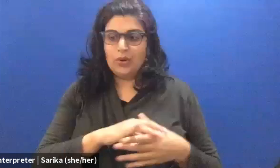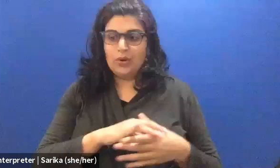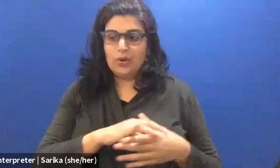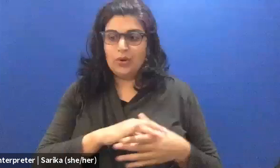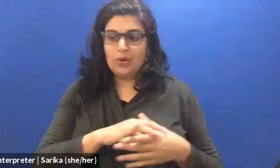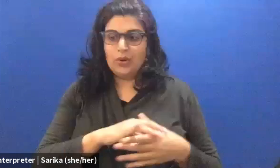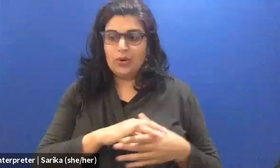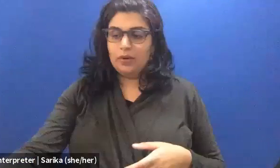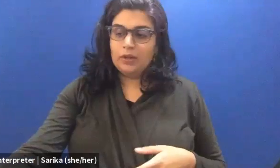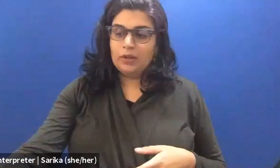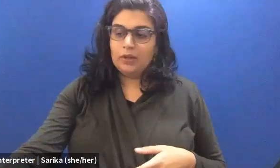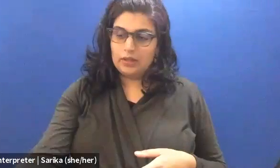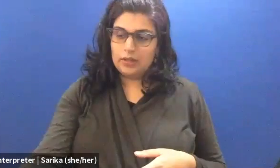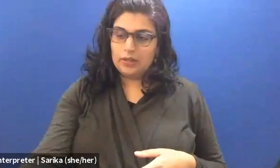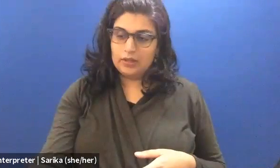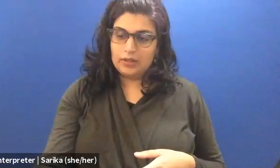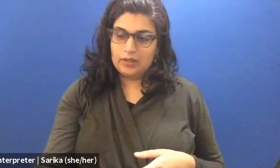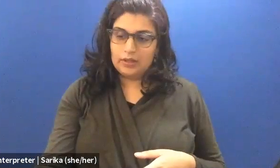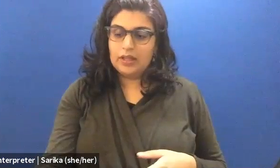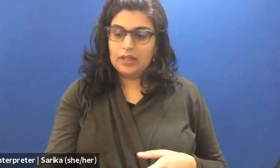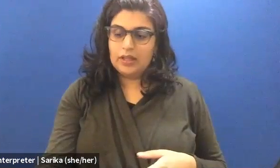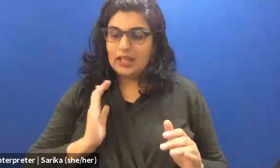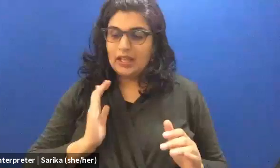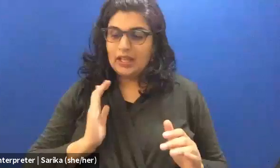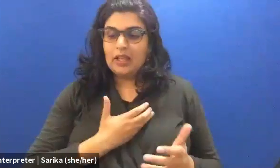in our immediate proximity, it may not be like on the